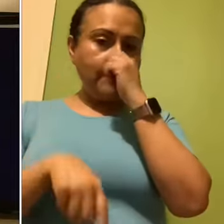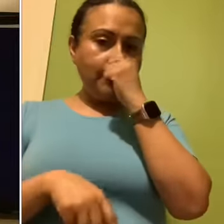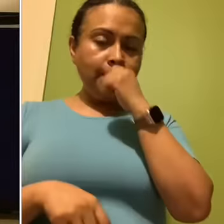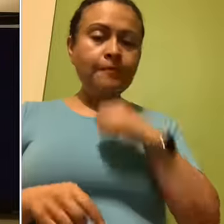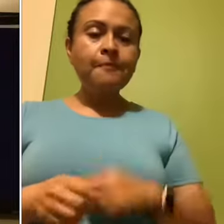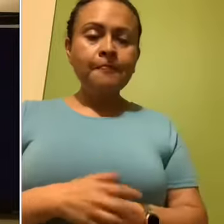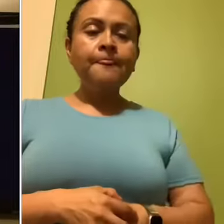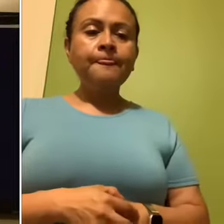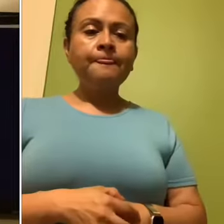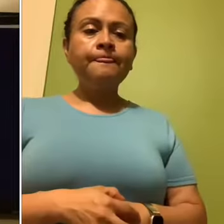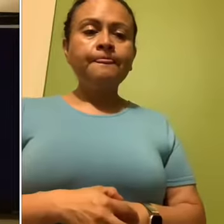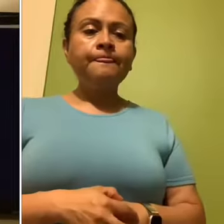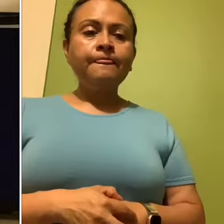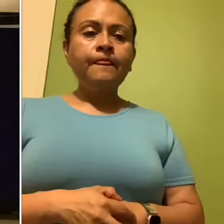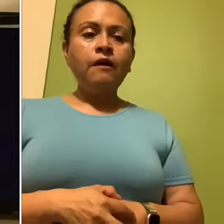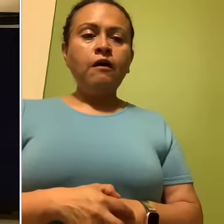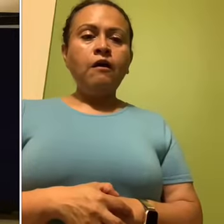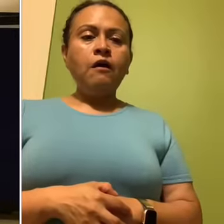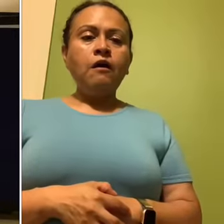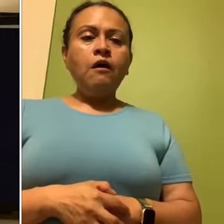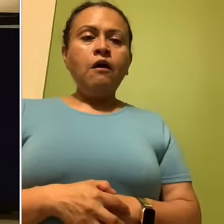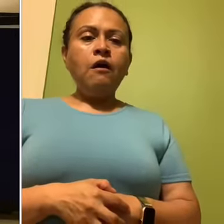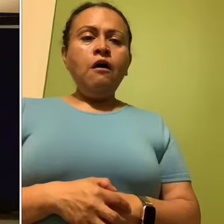corresponding, I always misspell it,